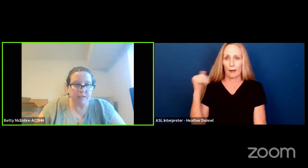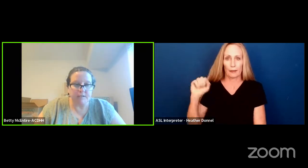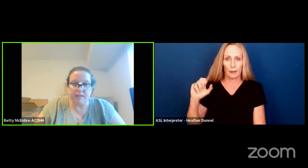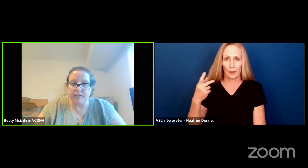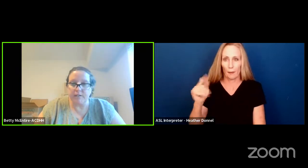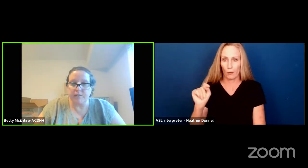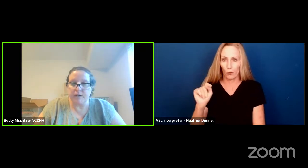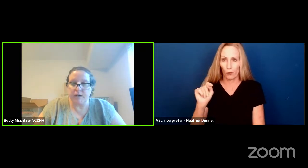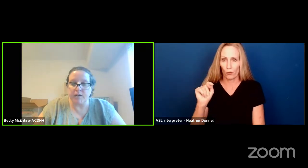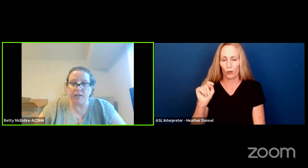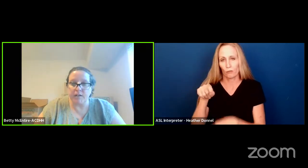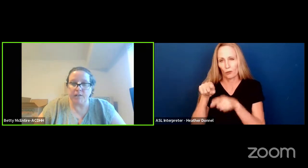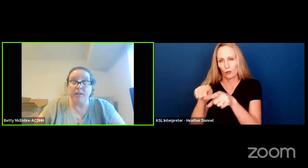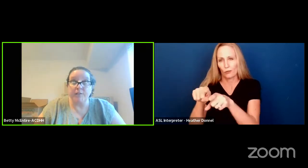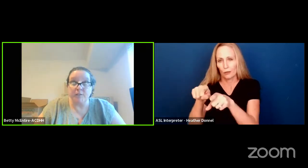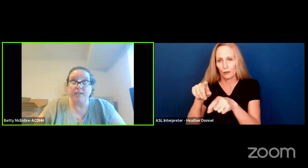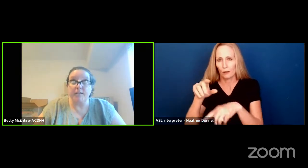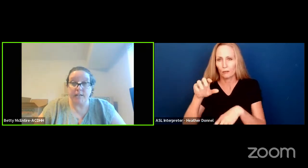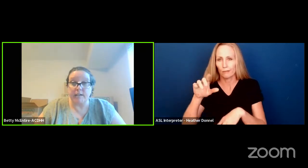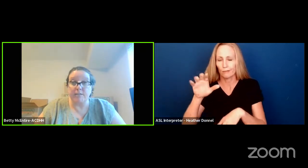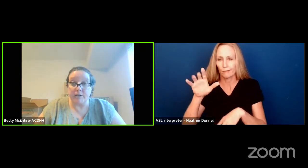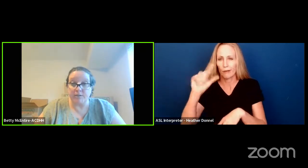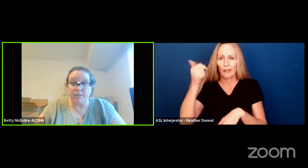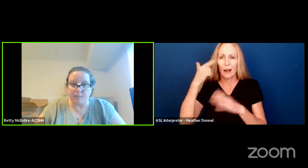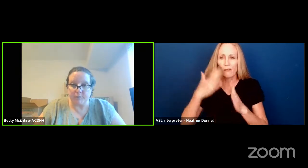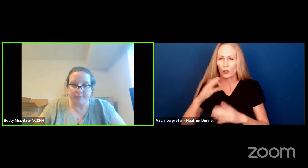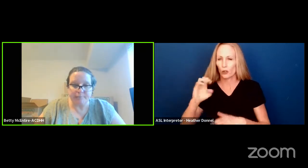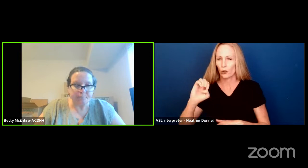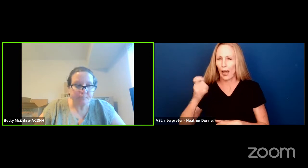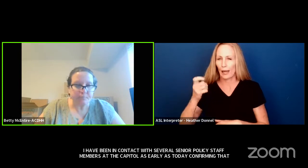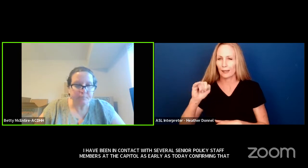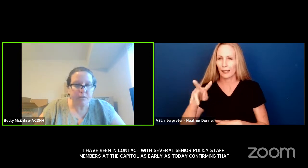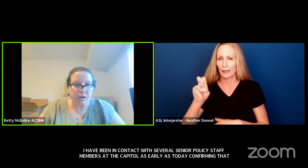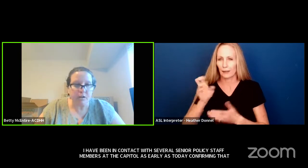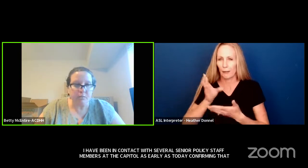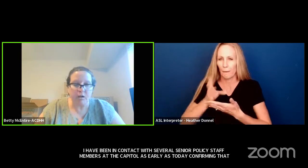in the the governor's executive budget summary.